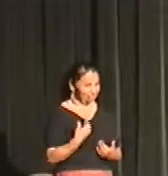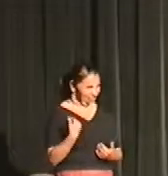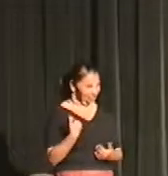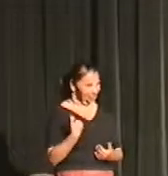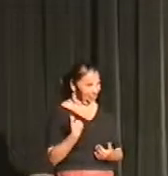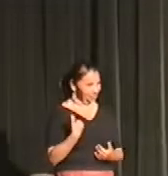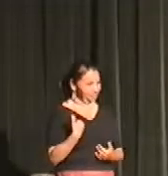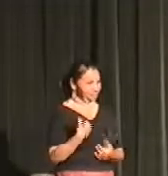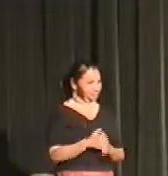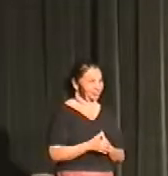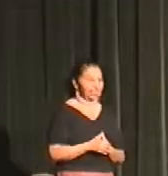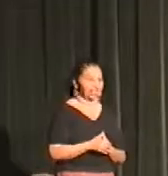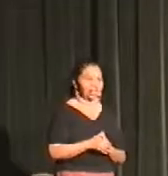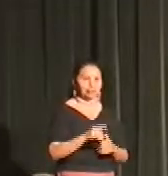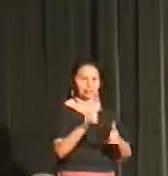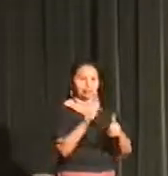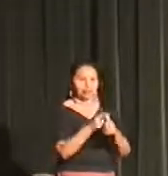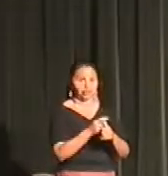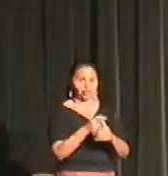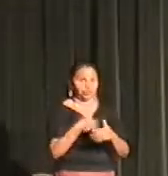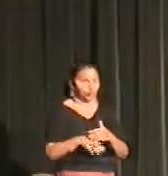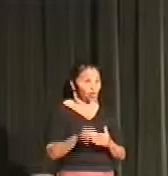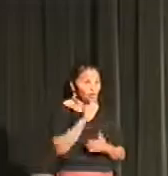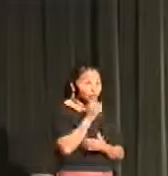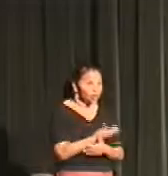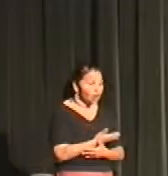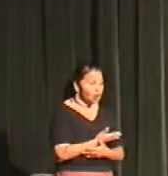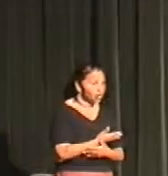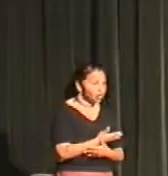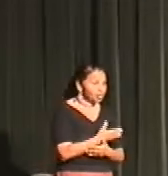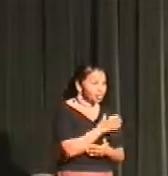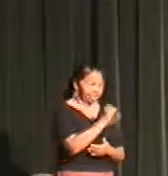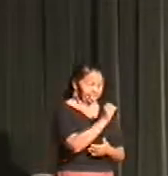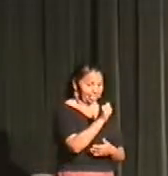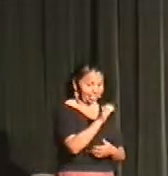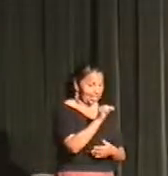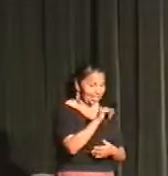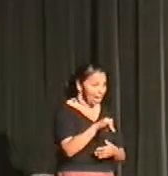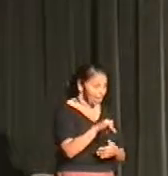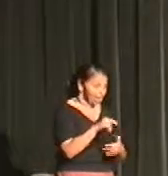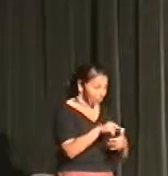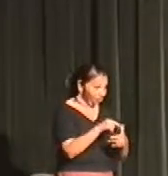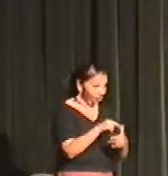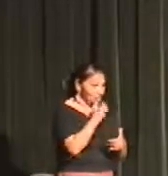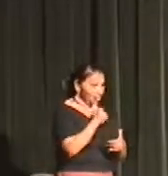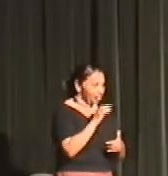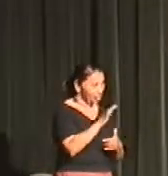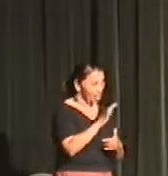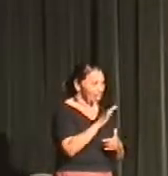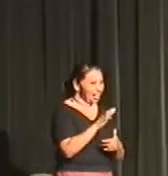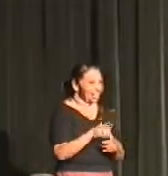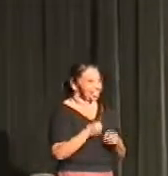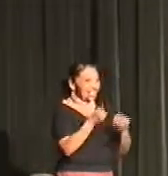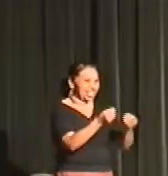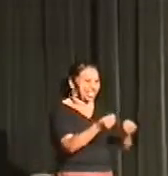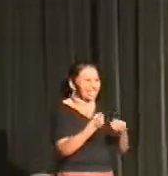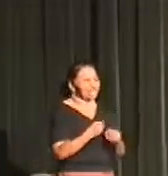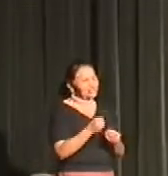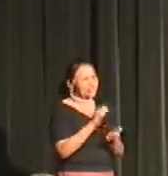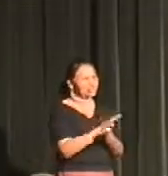know, when my firstborn daughter Sammy was 5, they gave us this little form that you fill out for like your memory book